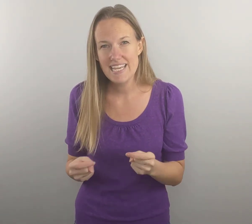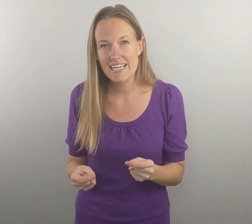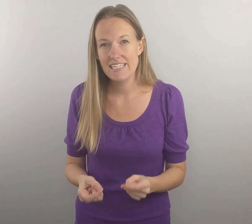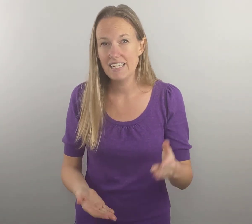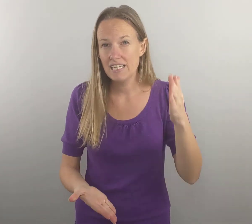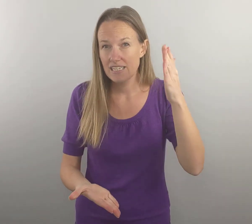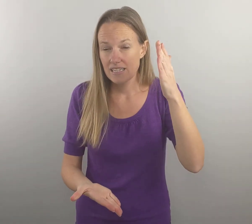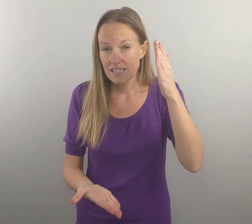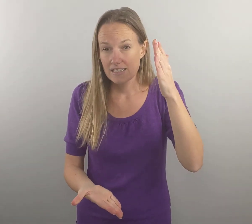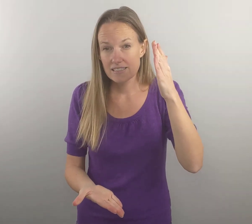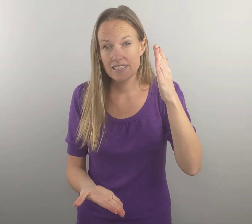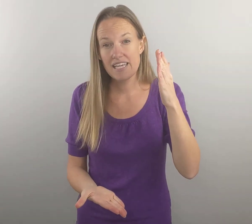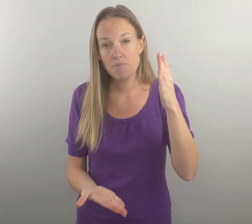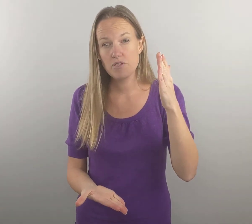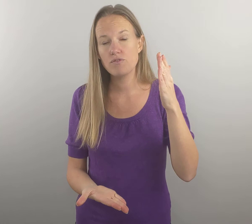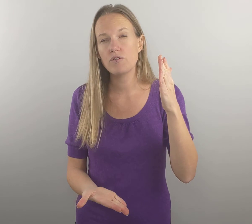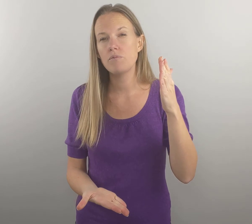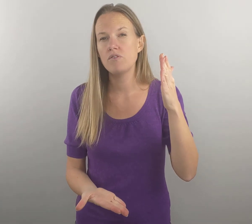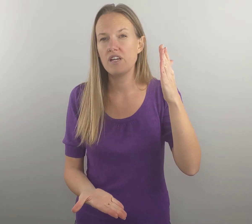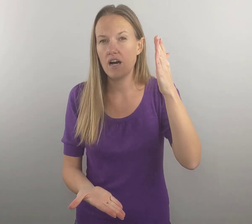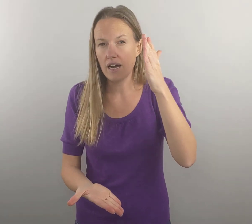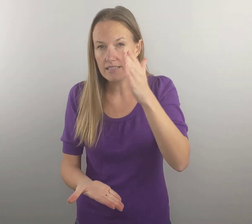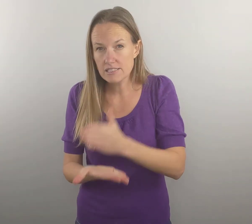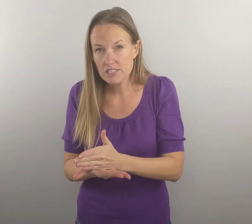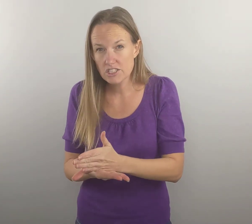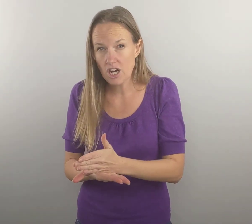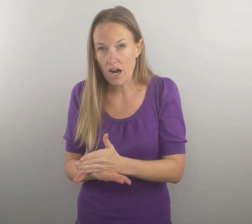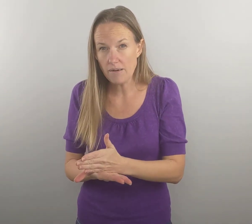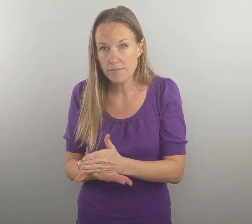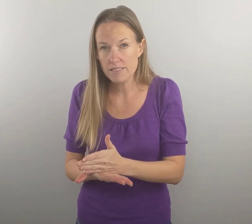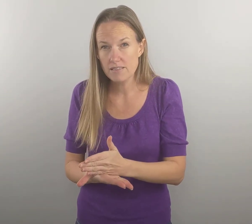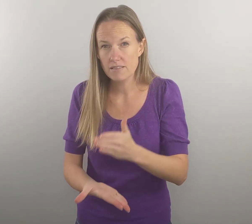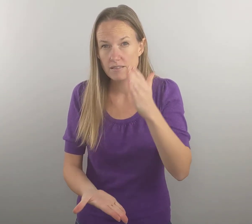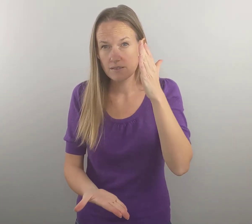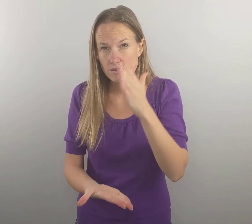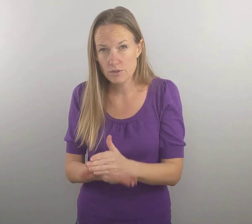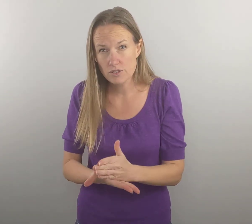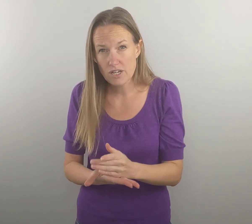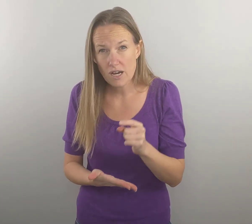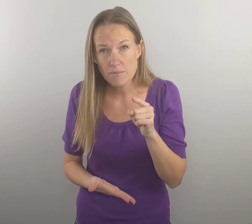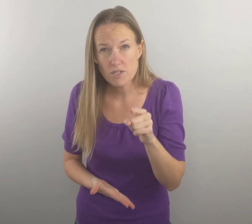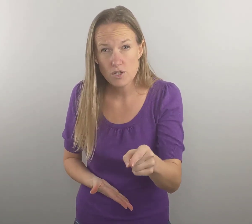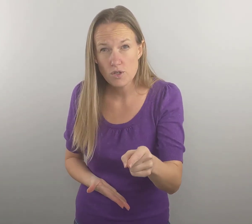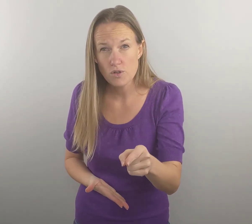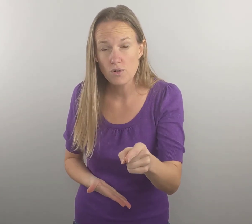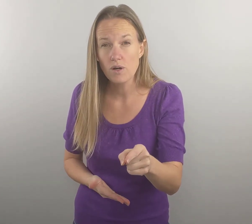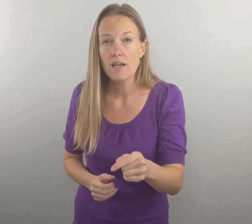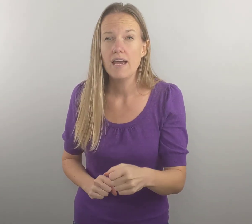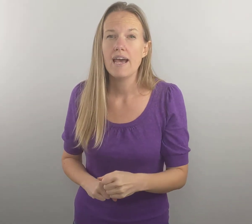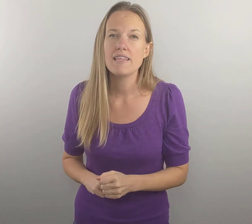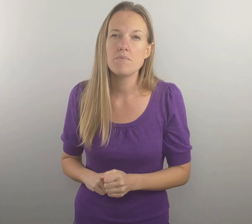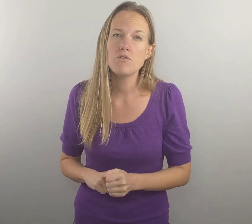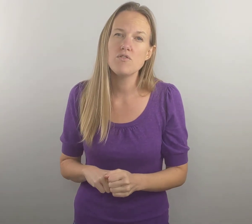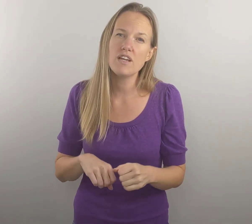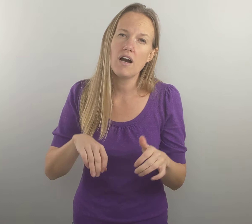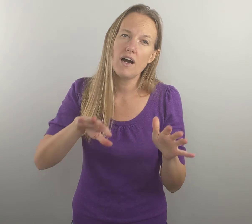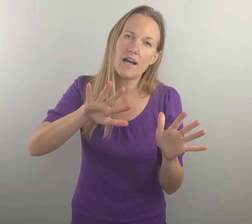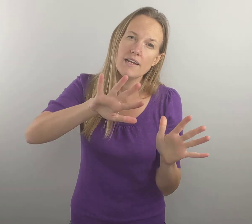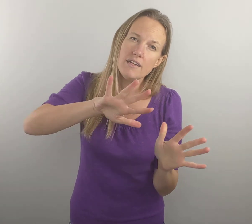sin keeps you from moving on, stops you, and then moving on,